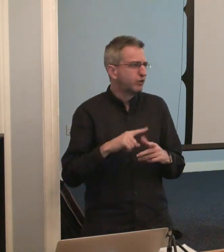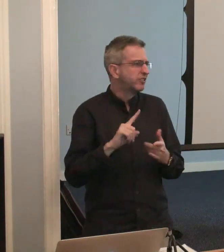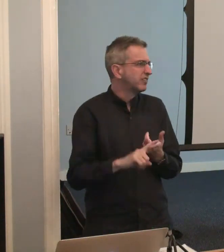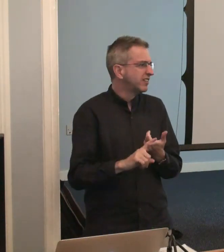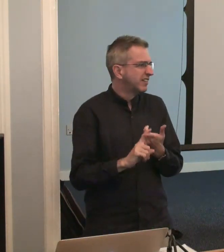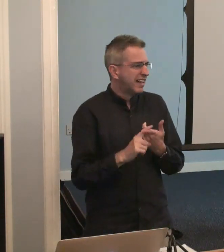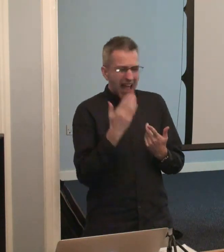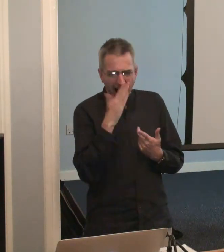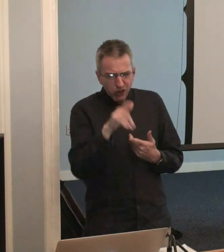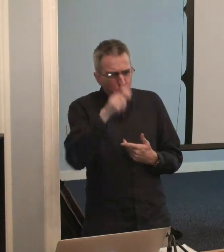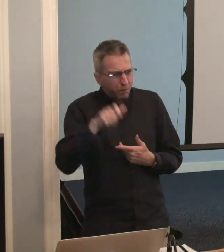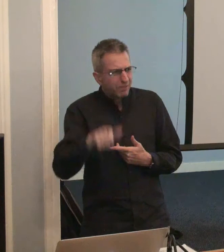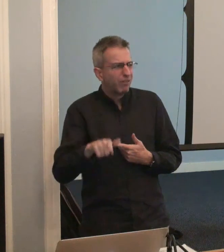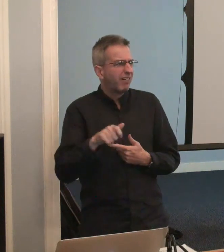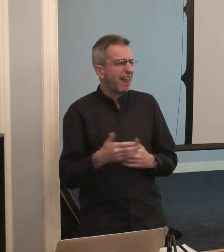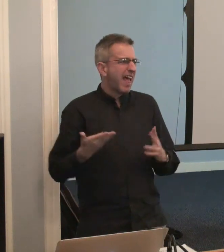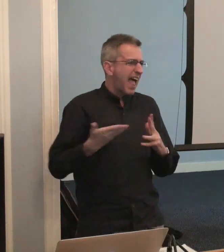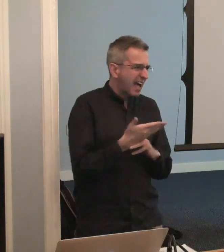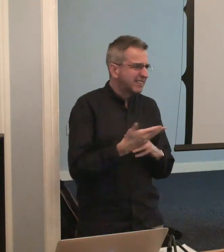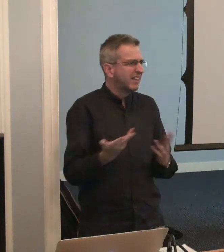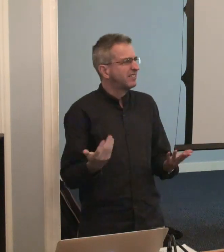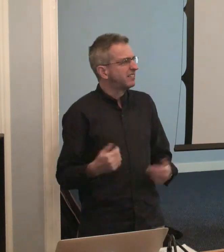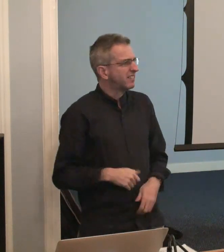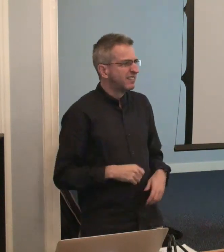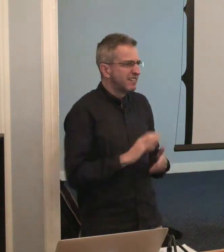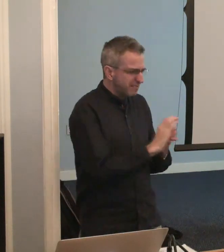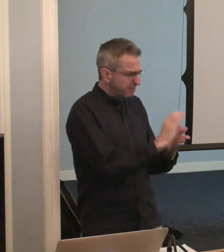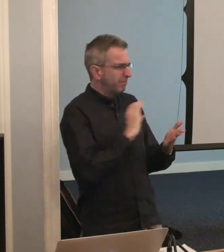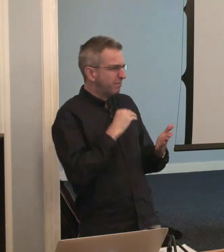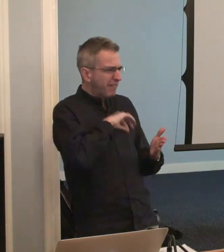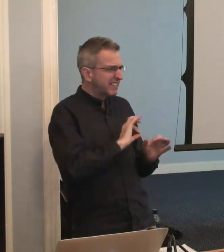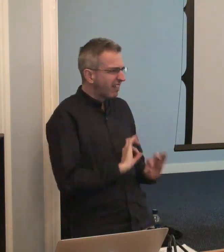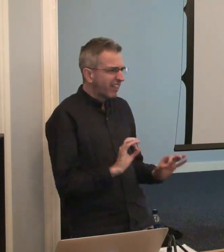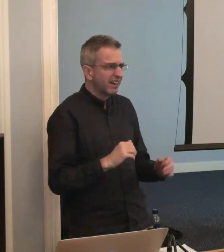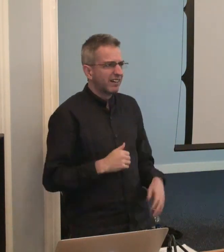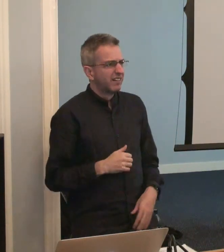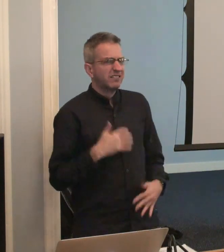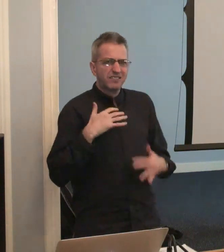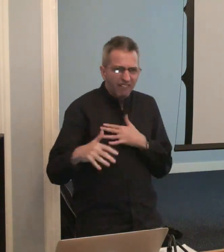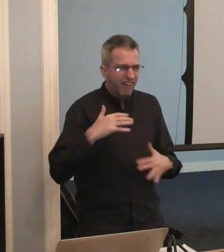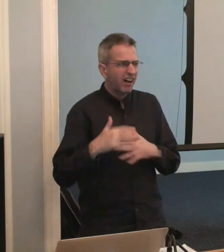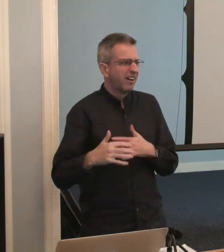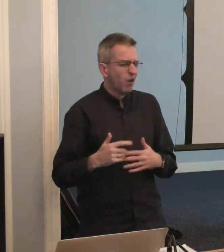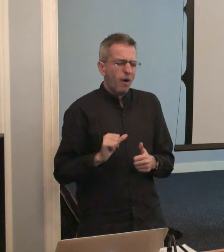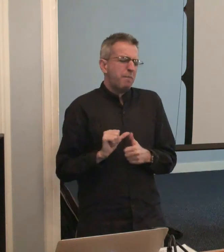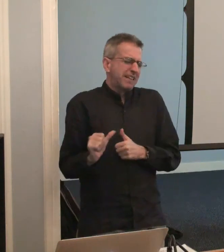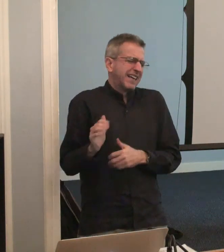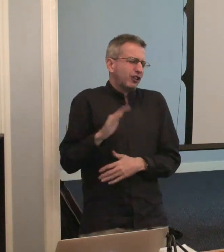of society, with schools that have closed, the attitudes of people, the access issues, you know, having to campaign for benefits, the